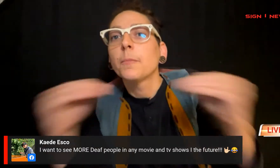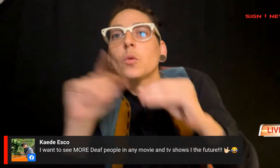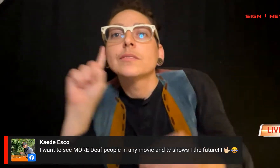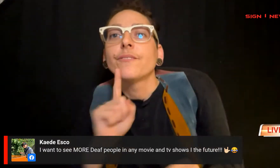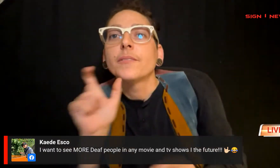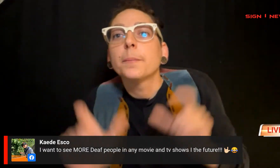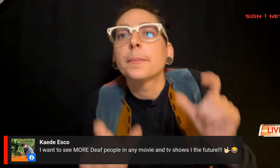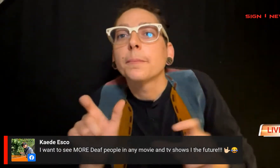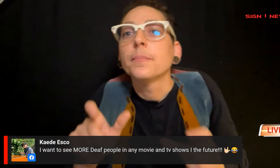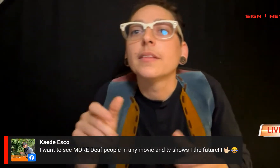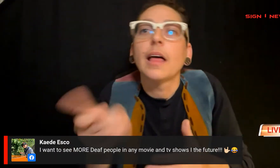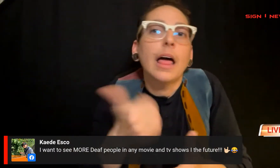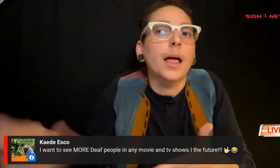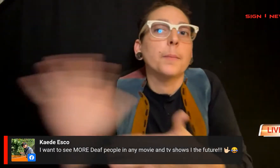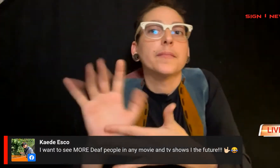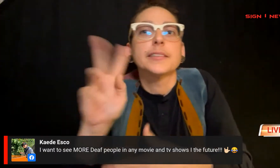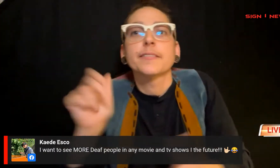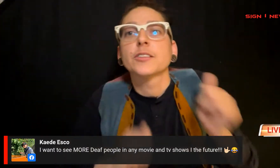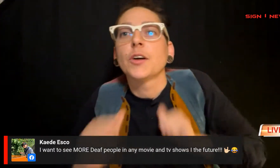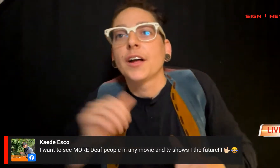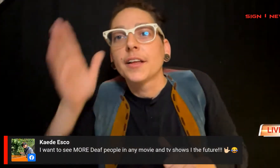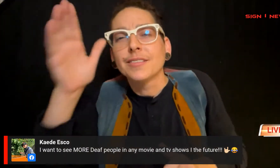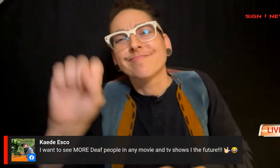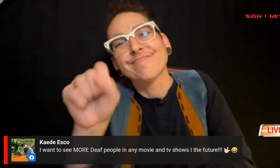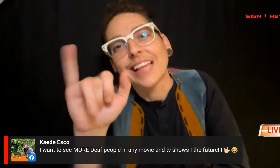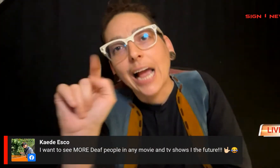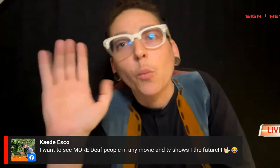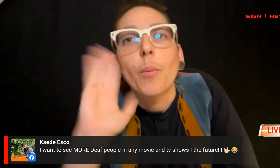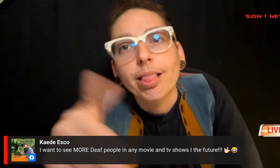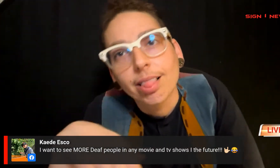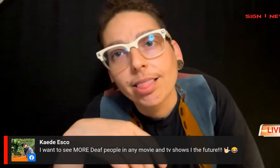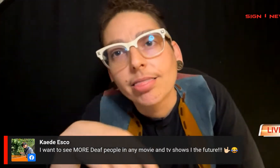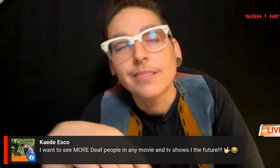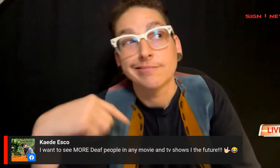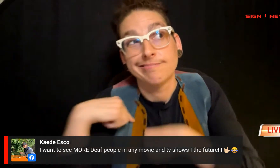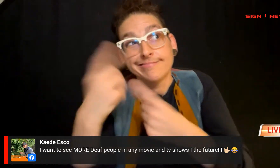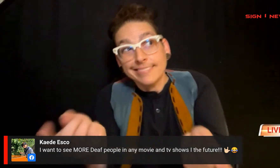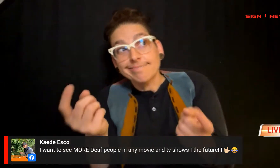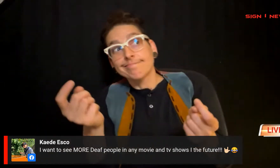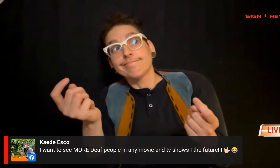Katie says, I want to see more deaf people in any movie and TV shows in the future.